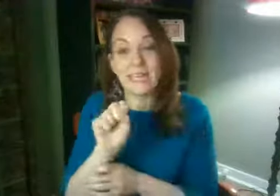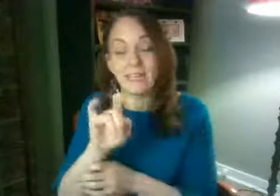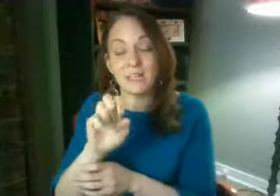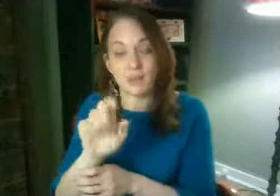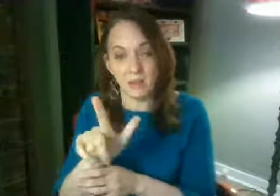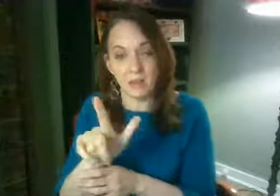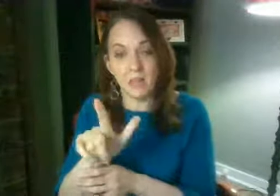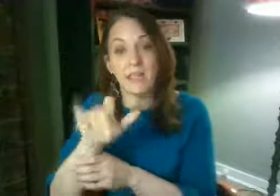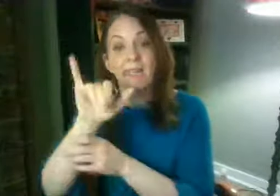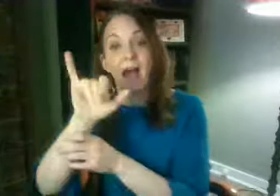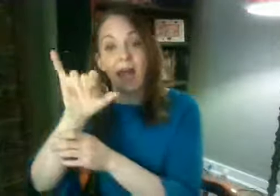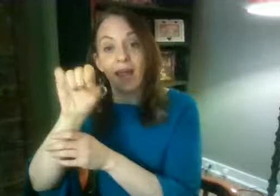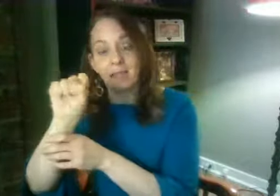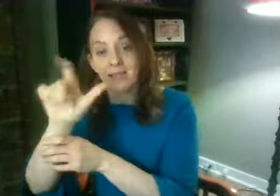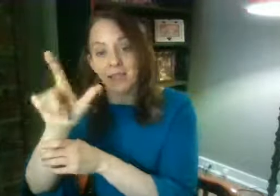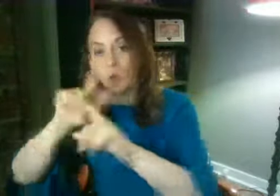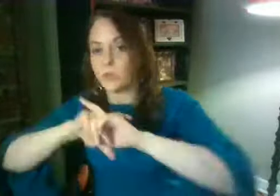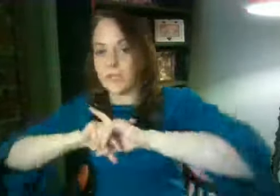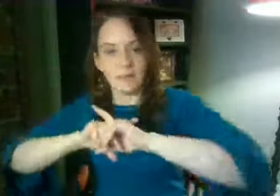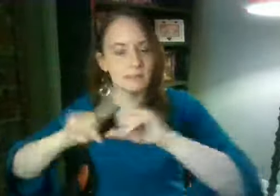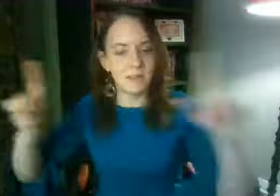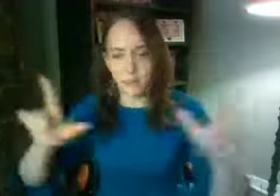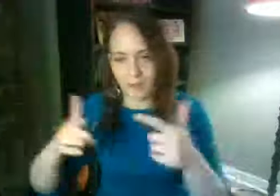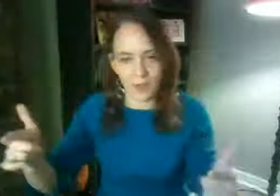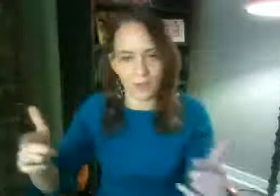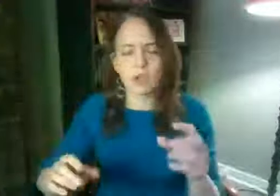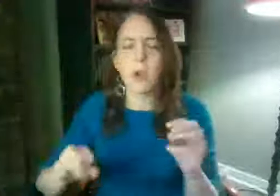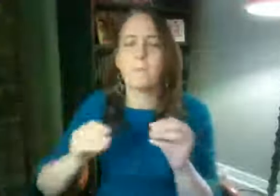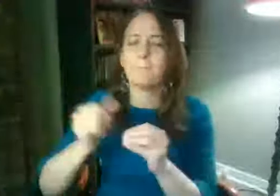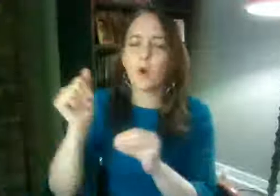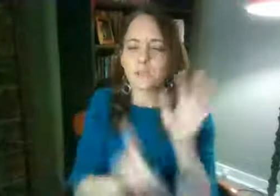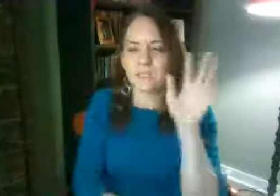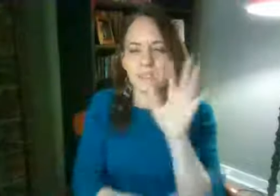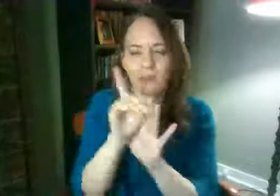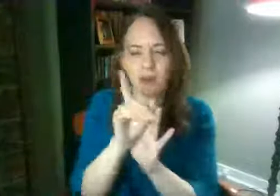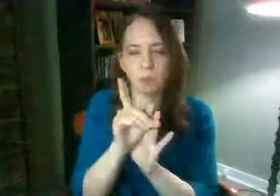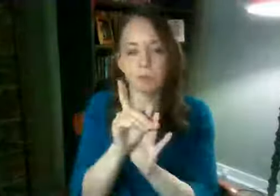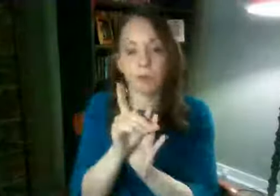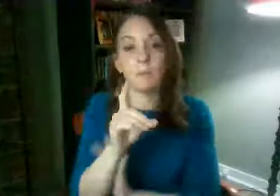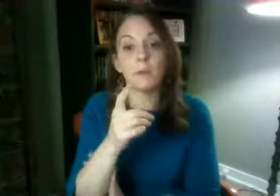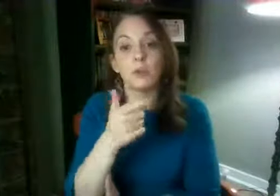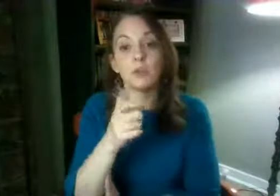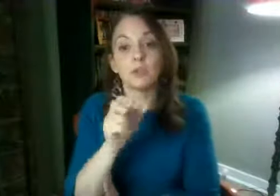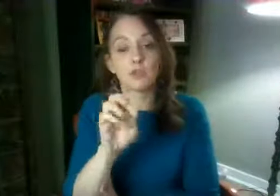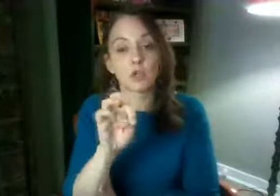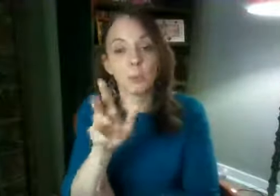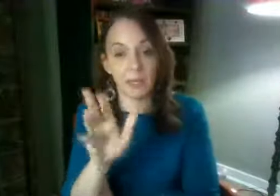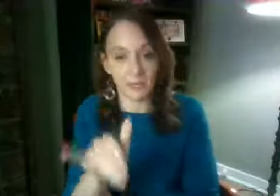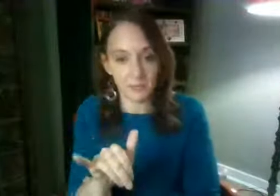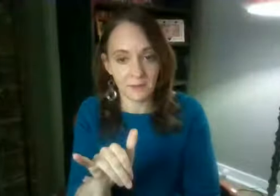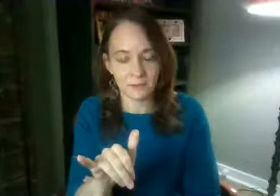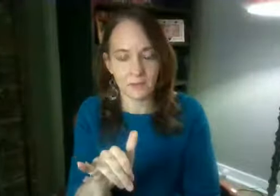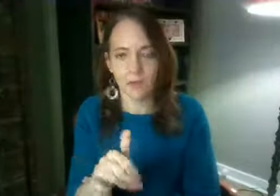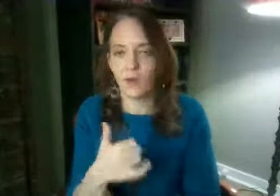in Israel in ISL, which is a different language, mostly developed from Germany. Oh